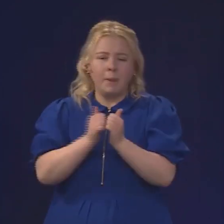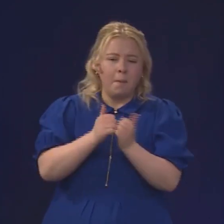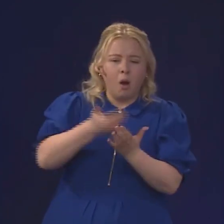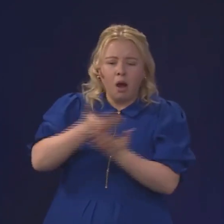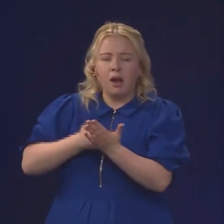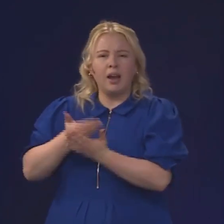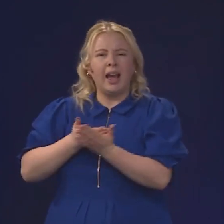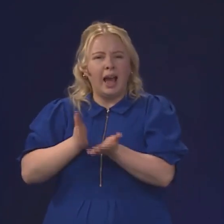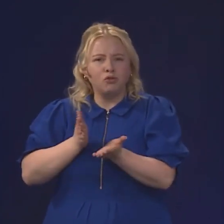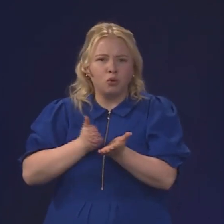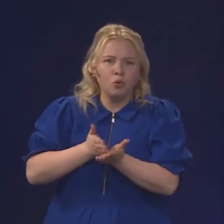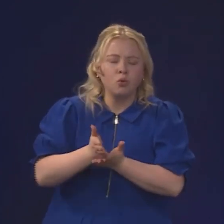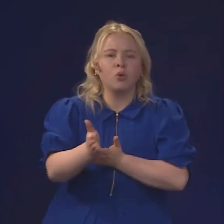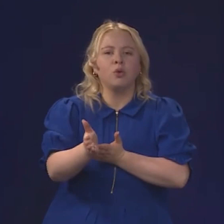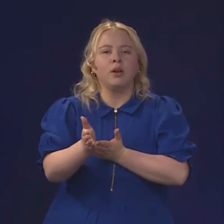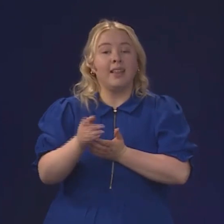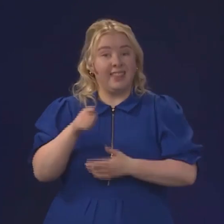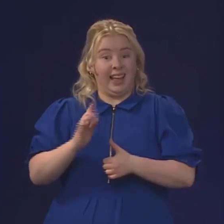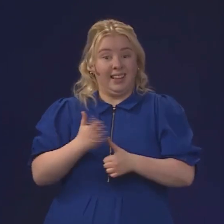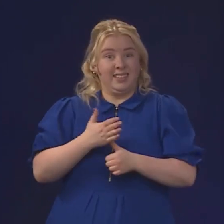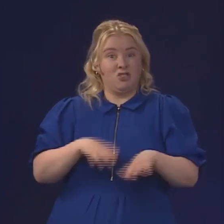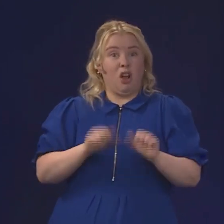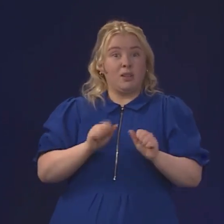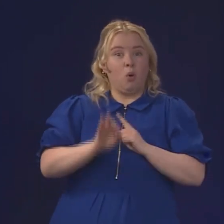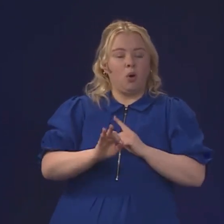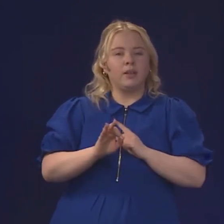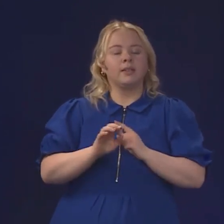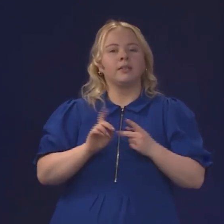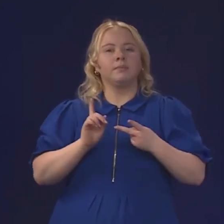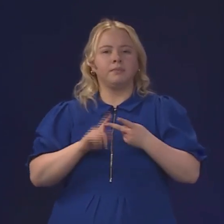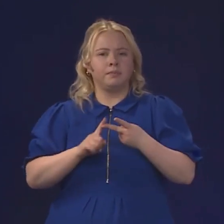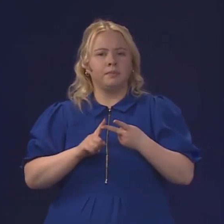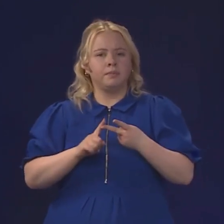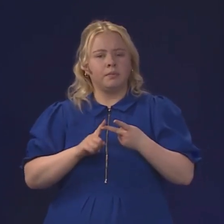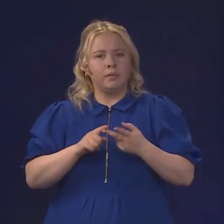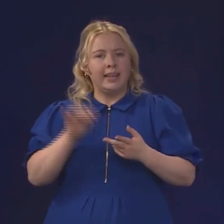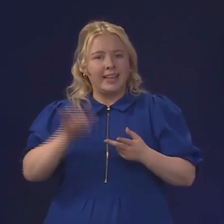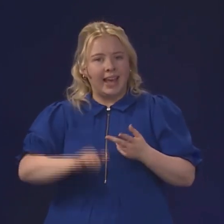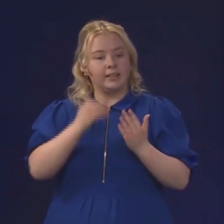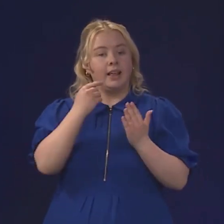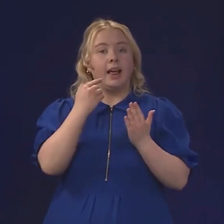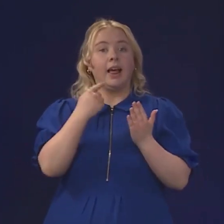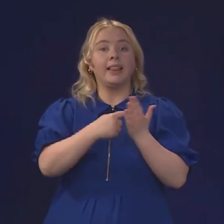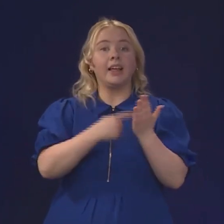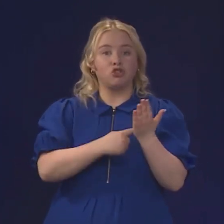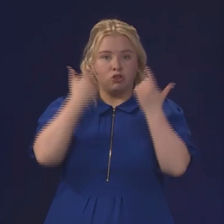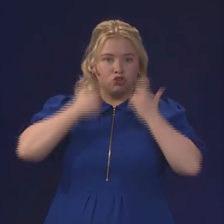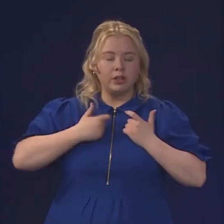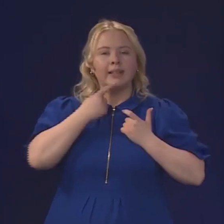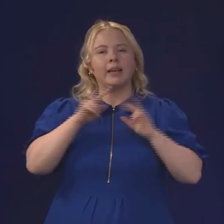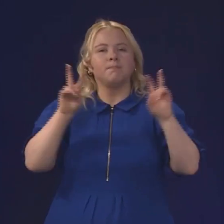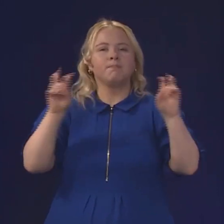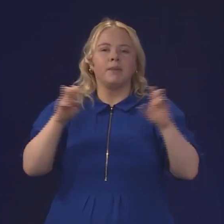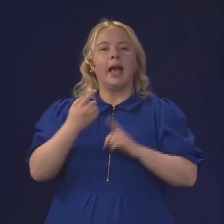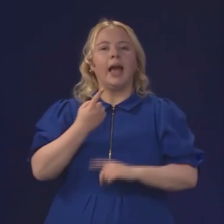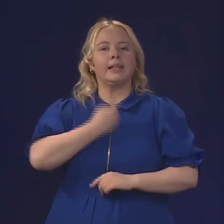important starting point. Secondly, yes, the legislation is described as self-ID, but it is not true